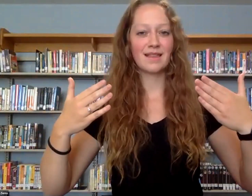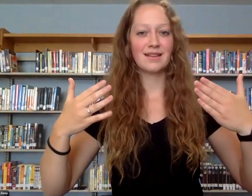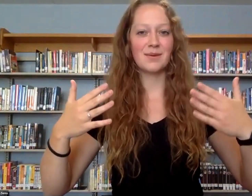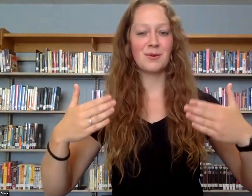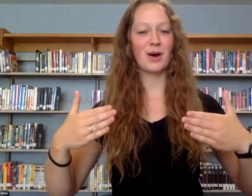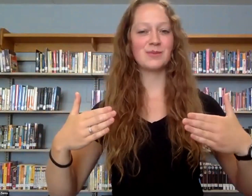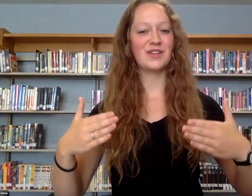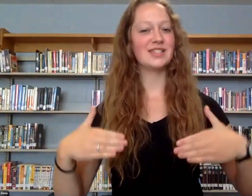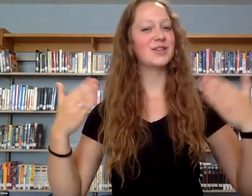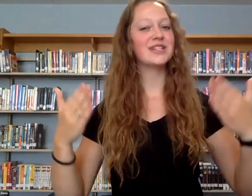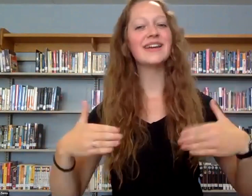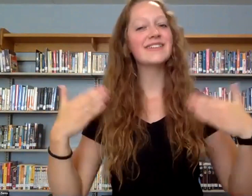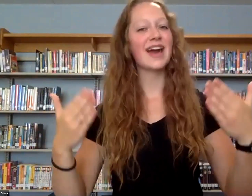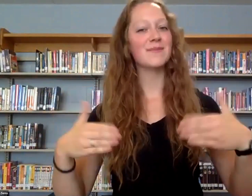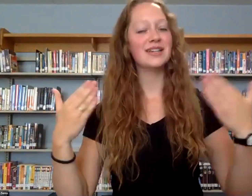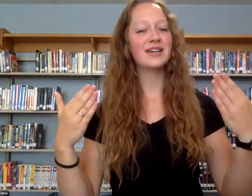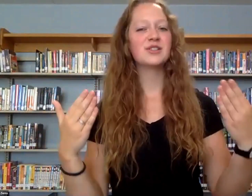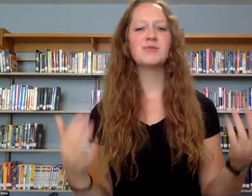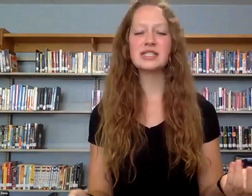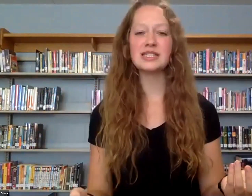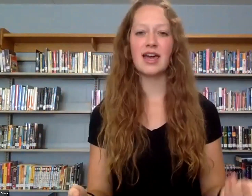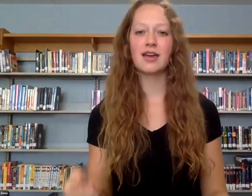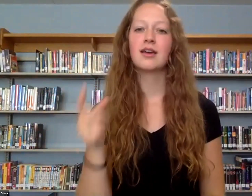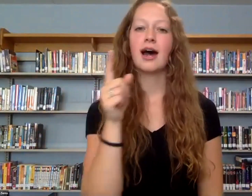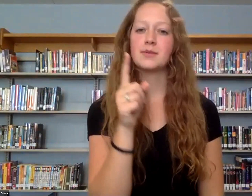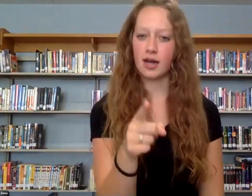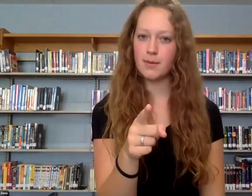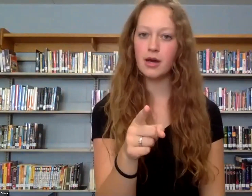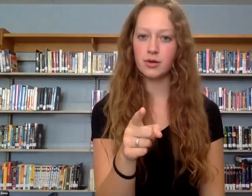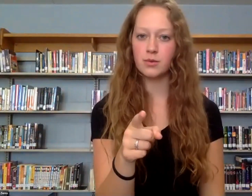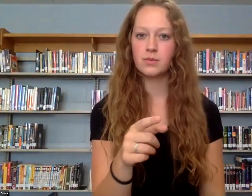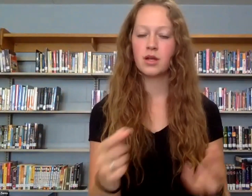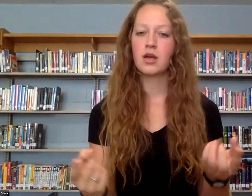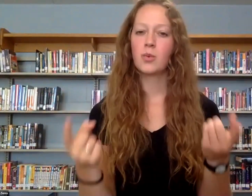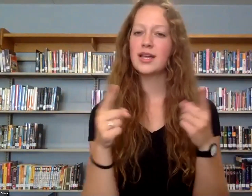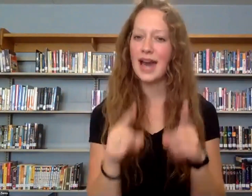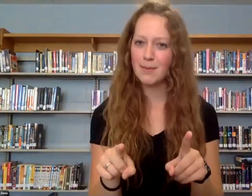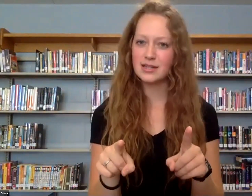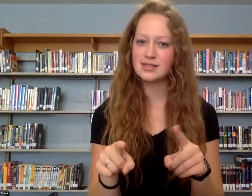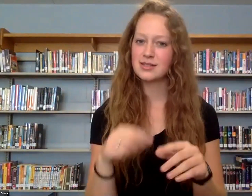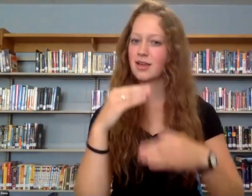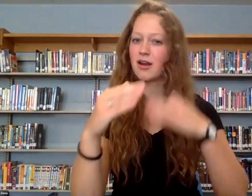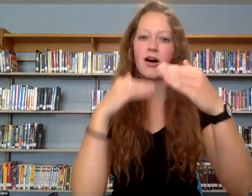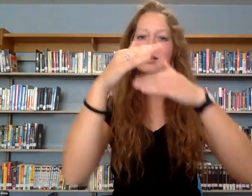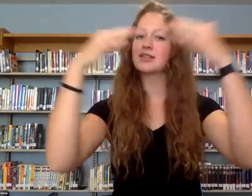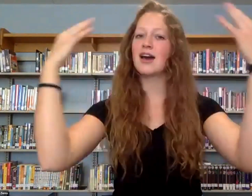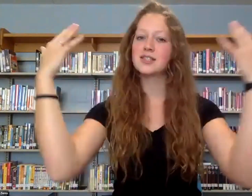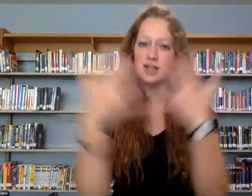Yep, your palms are facing towards you and you look happy. So he's basically saying, I'm talking about you. When it happens that all the skies are